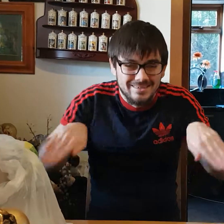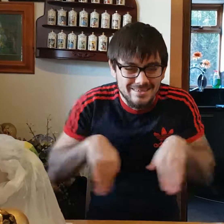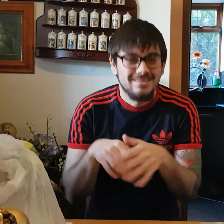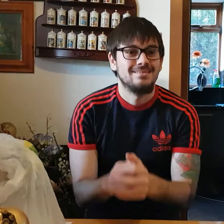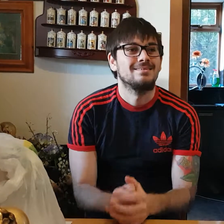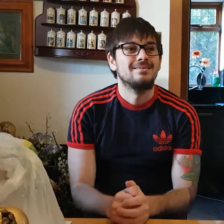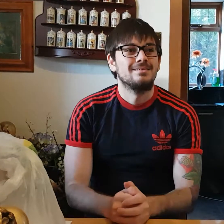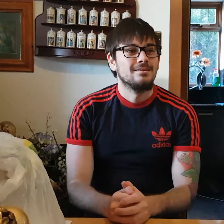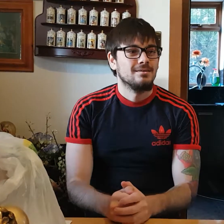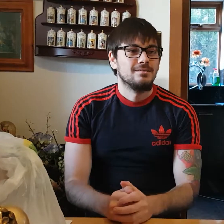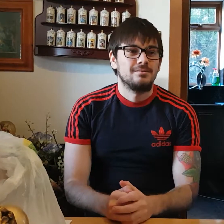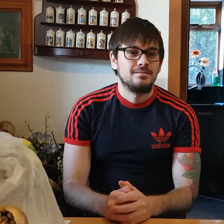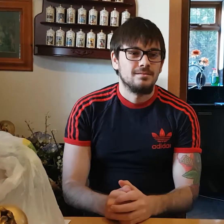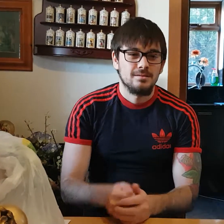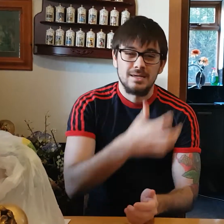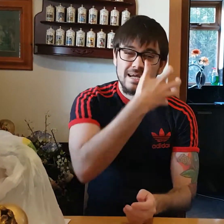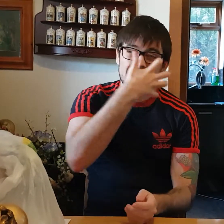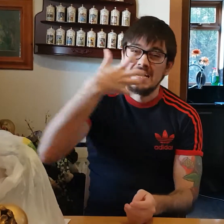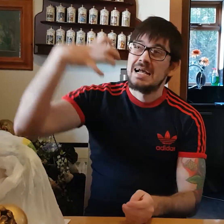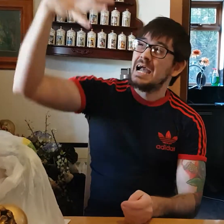Swimming pool there, it was lovely.